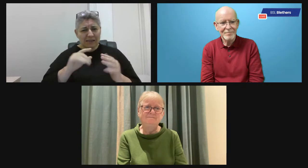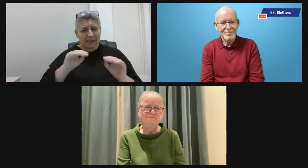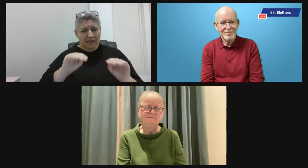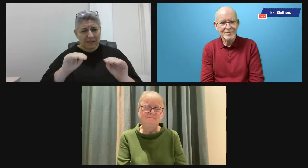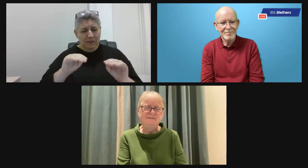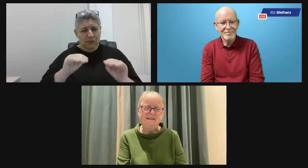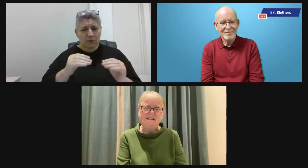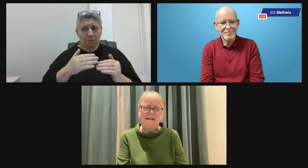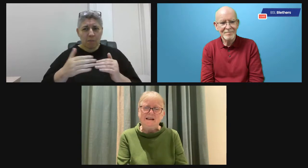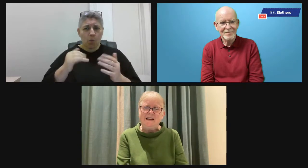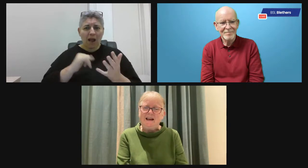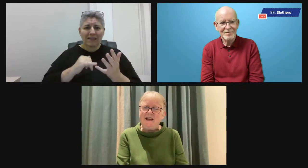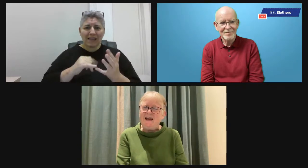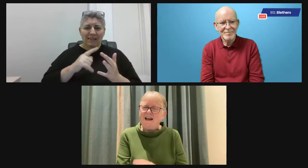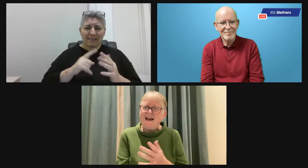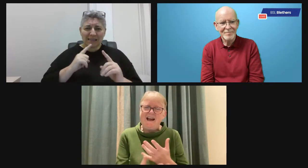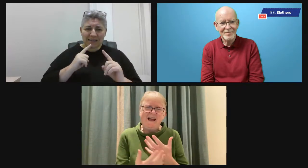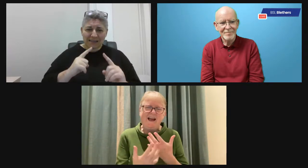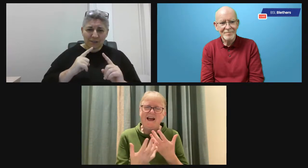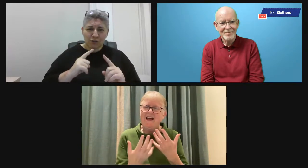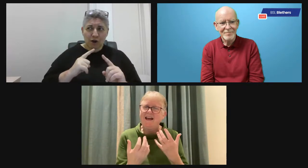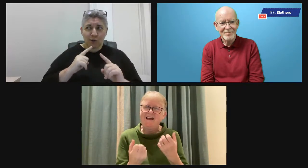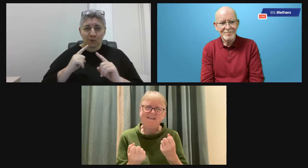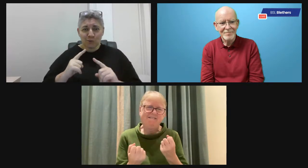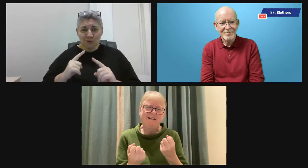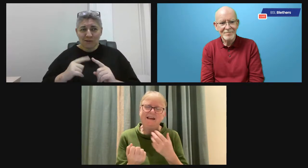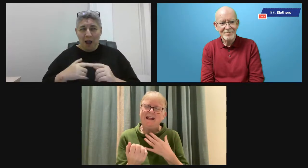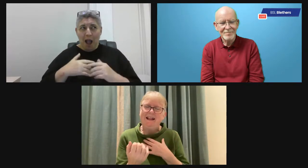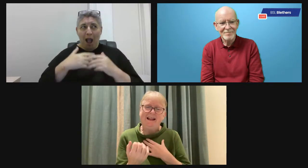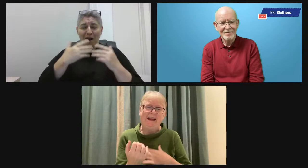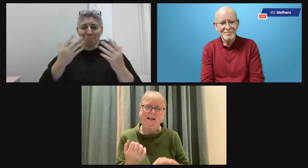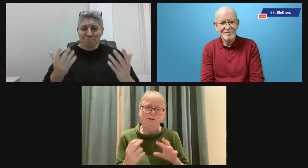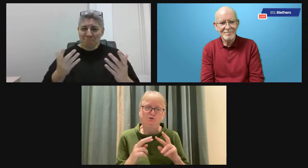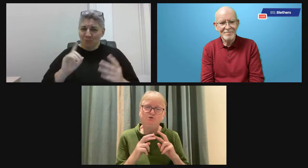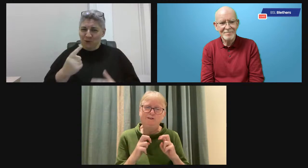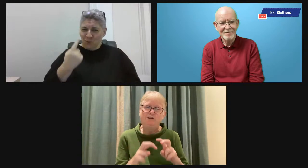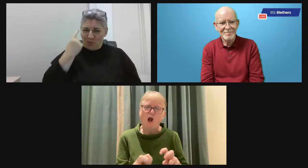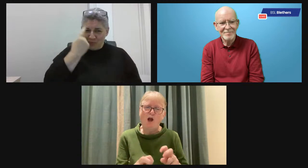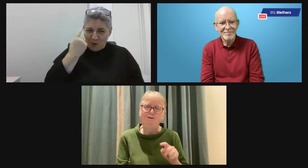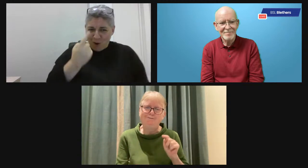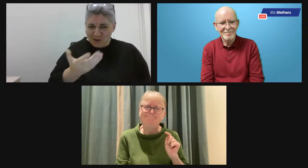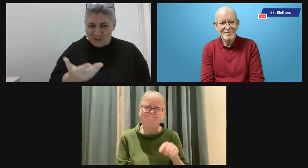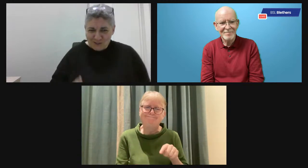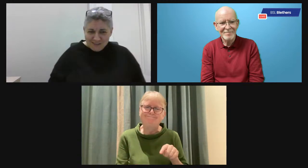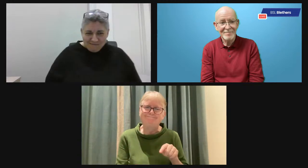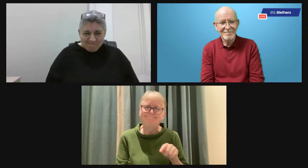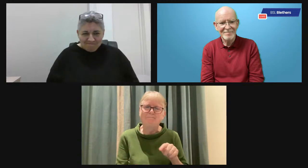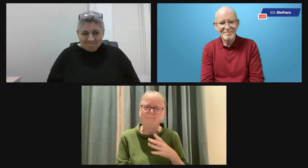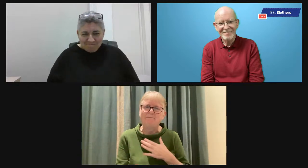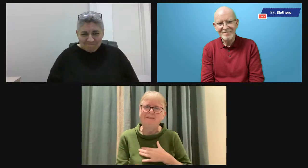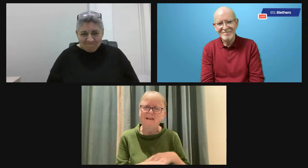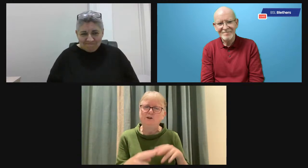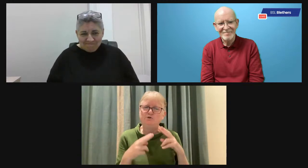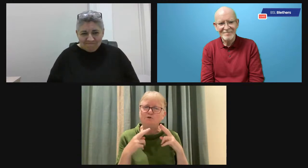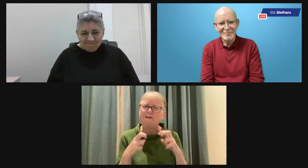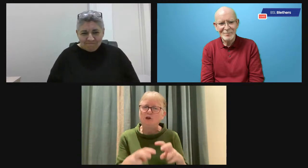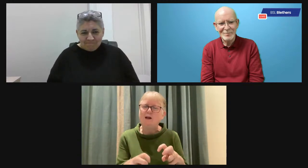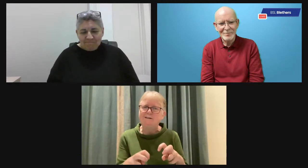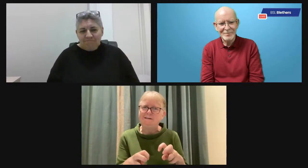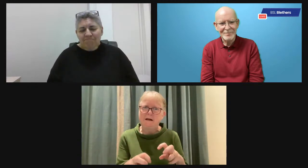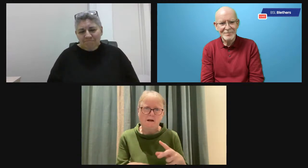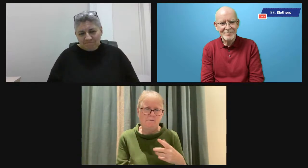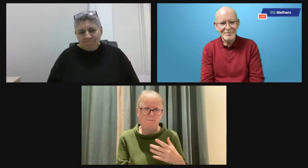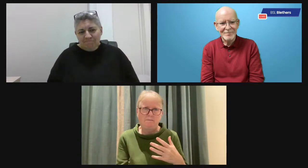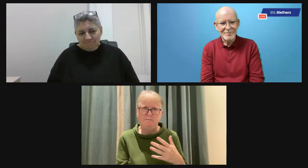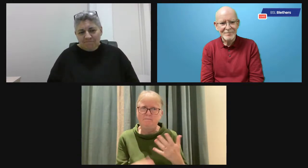you concerned that maybe in future that the language BSL will be some way become diluted and